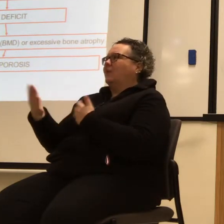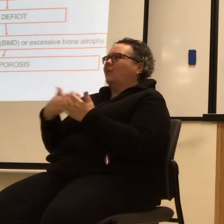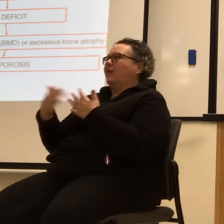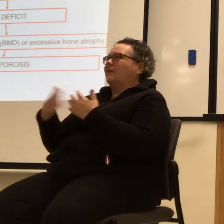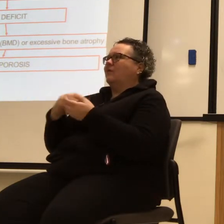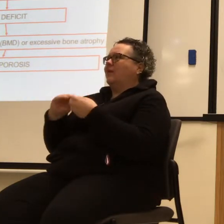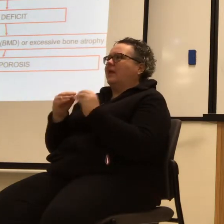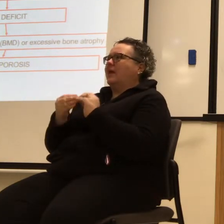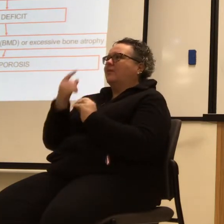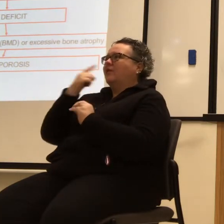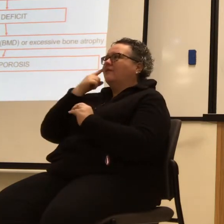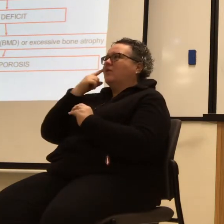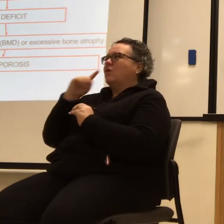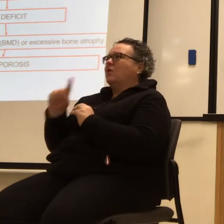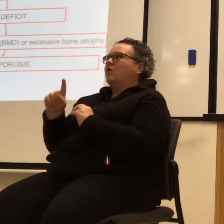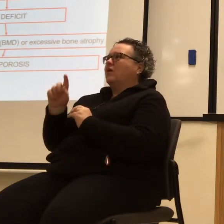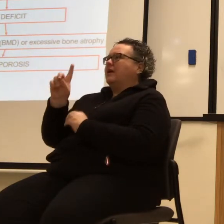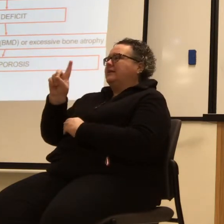the number is for